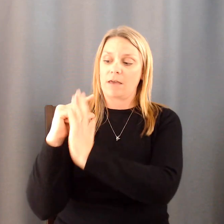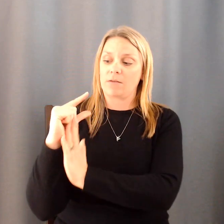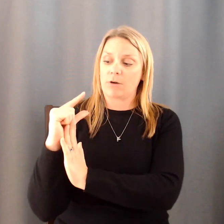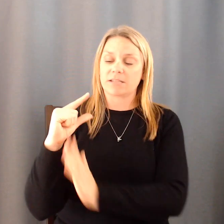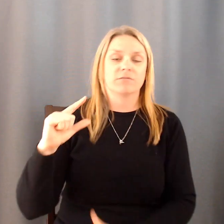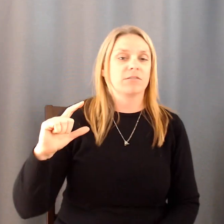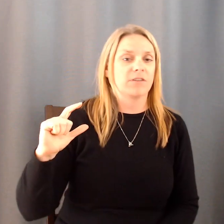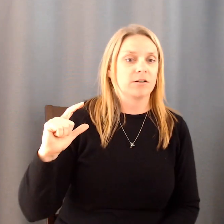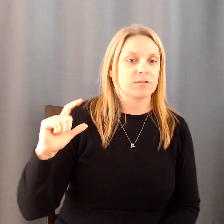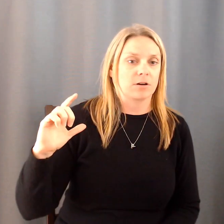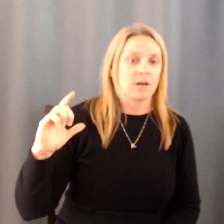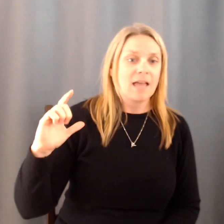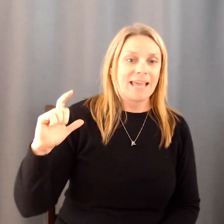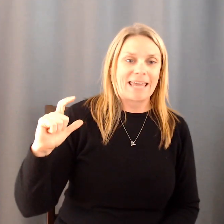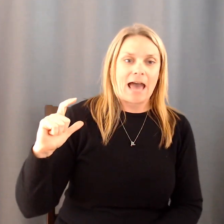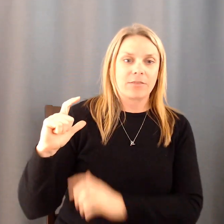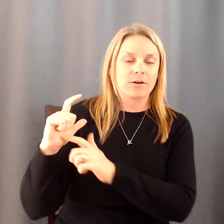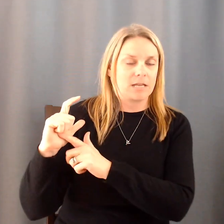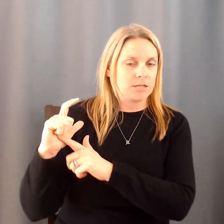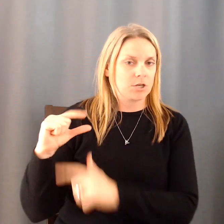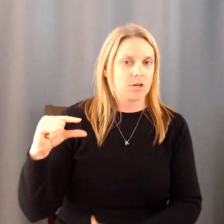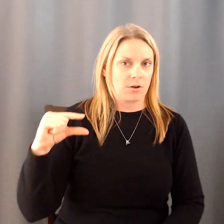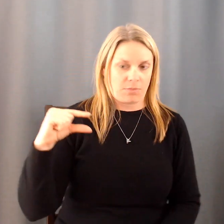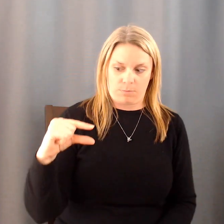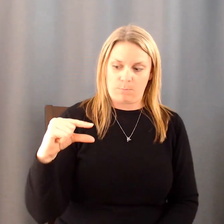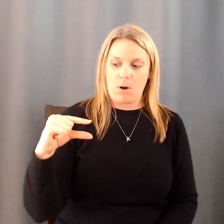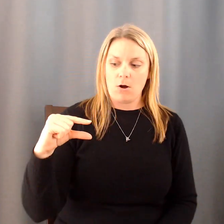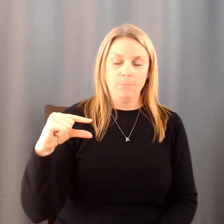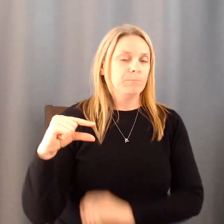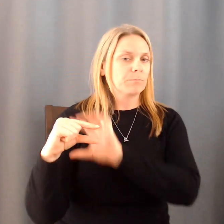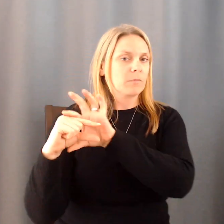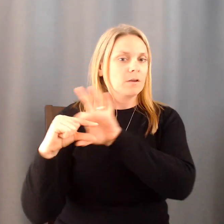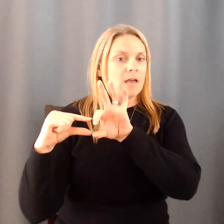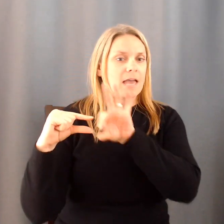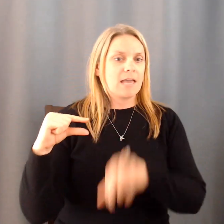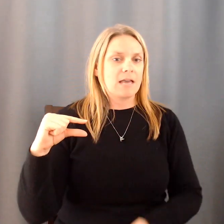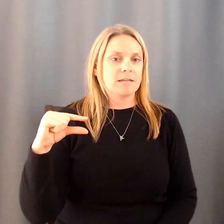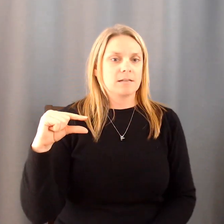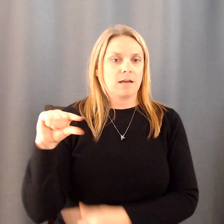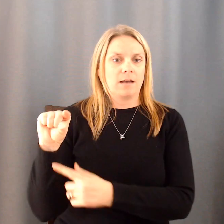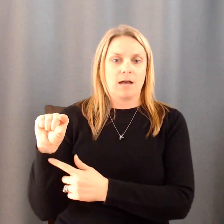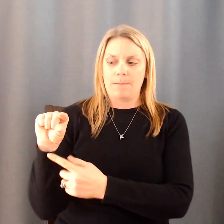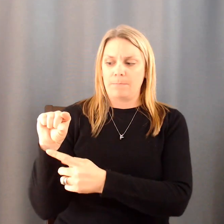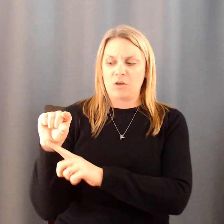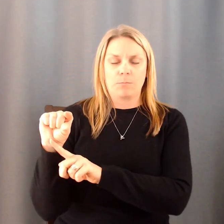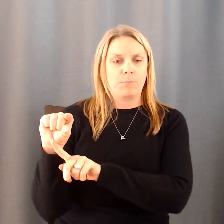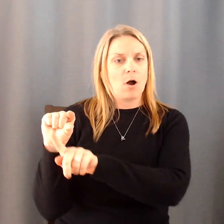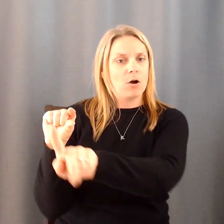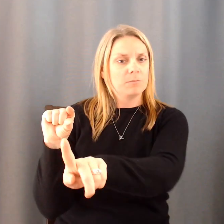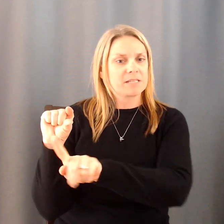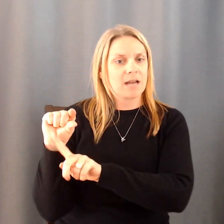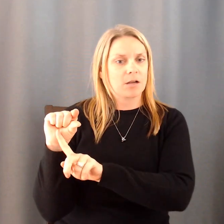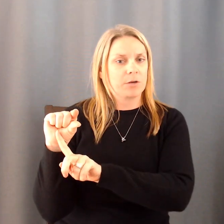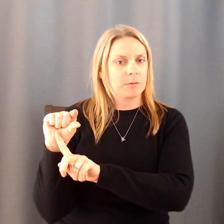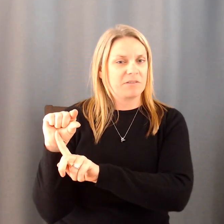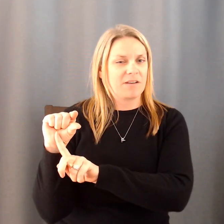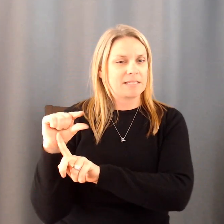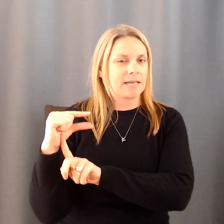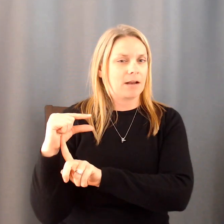rest of your fingers are gathered into your palm. And your palm is not going to be facing out. It's going to